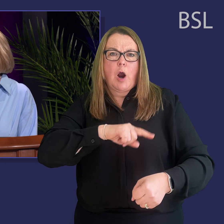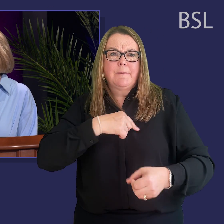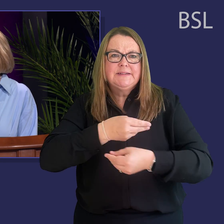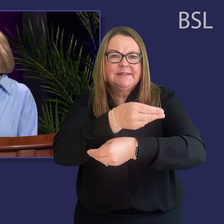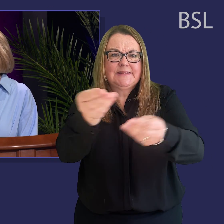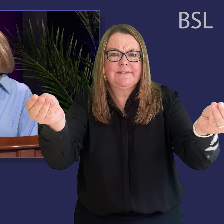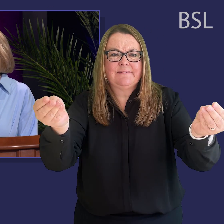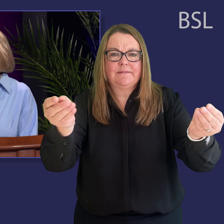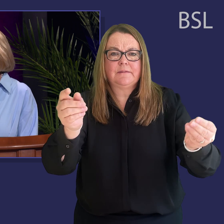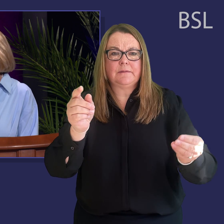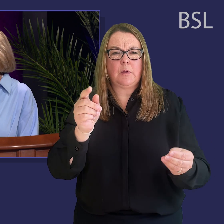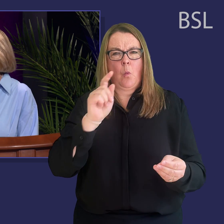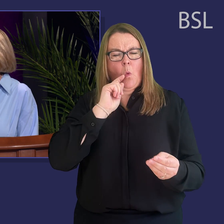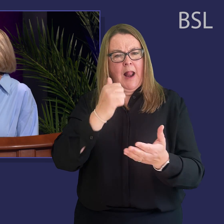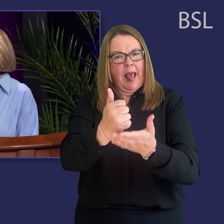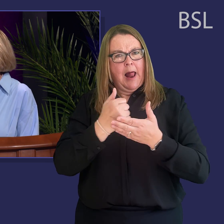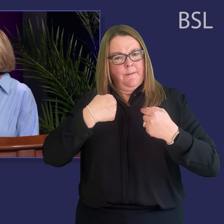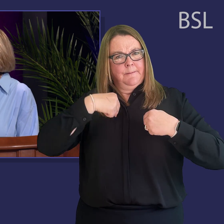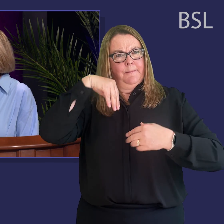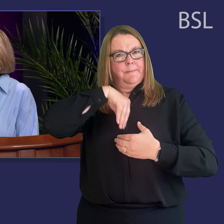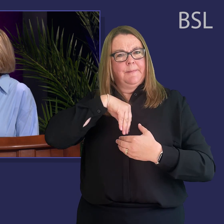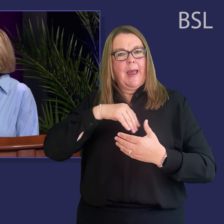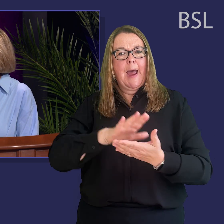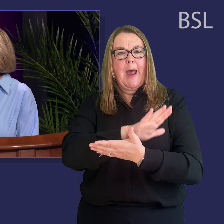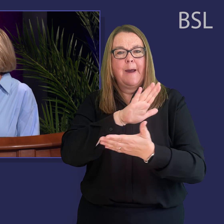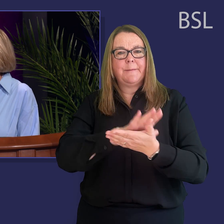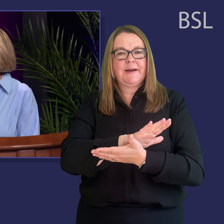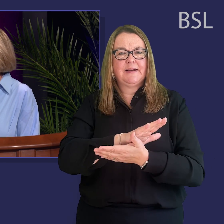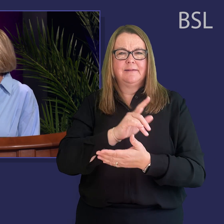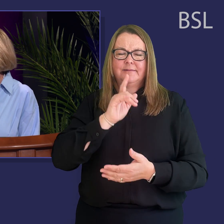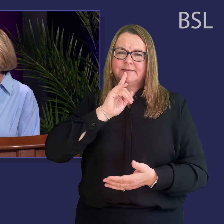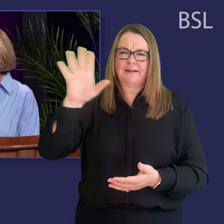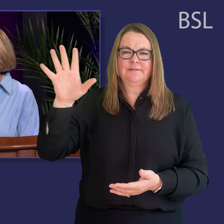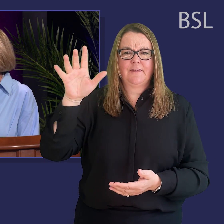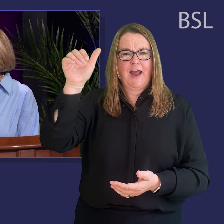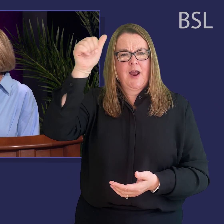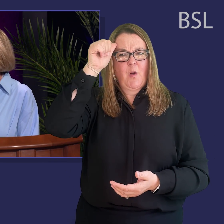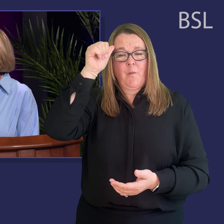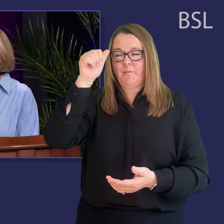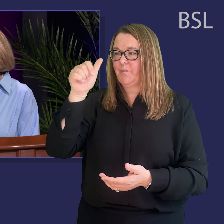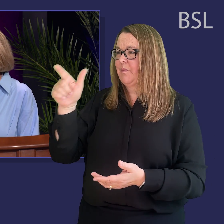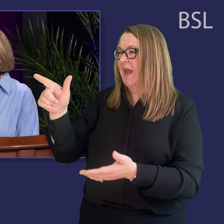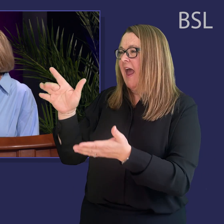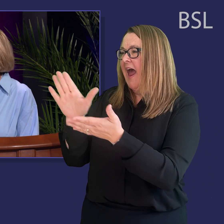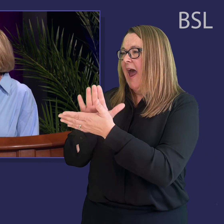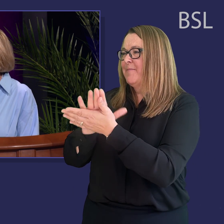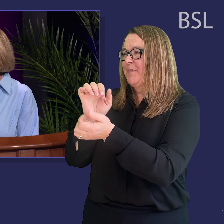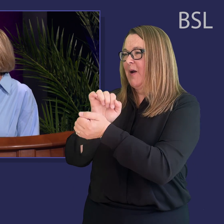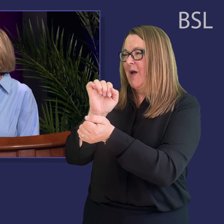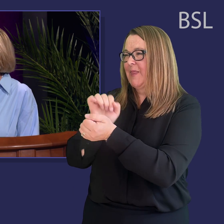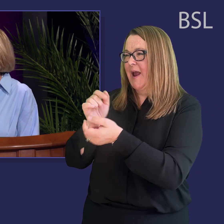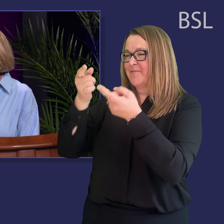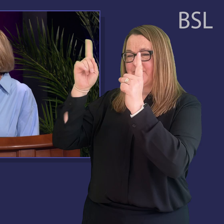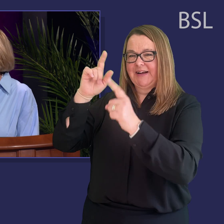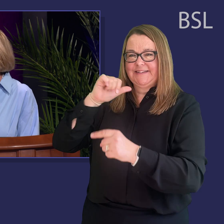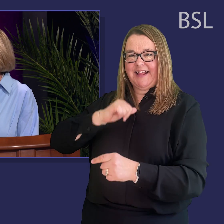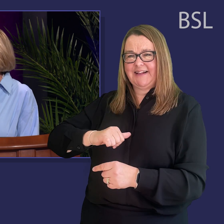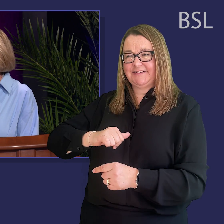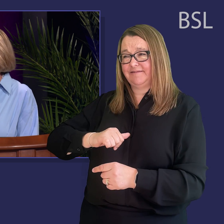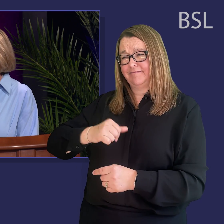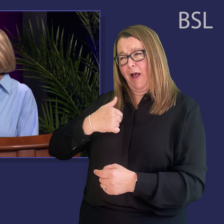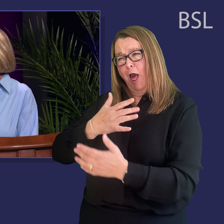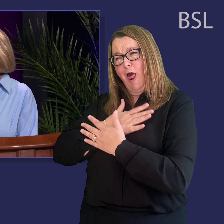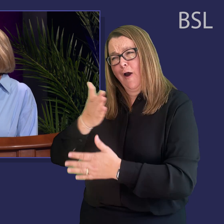testify. Happiest of birthdays to you, dear President Nelson. I love you. We love